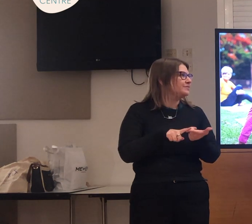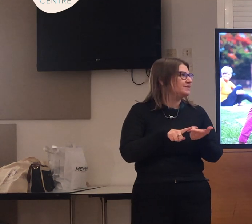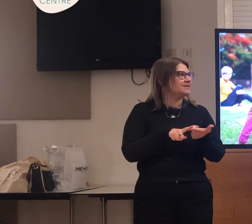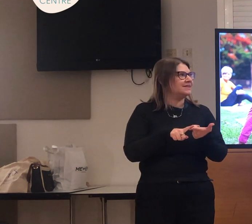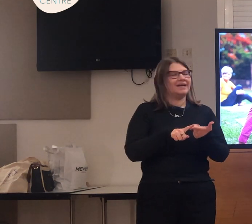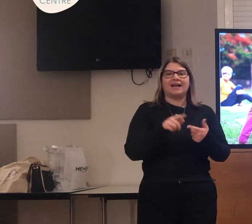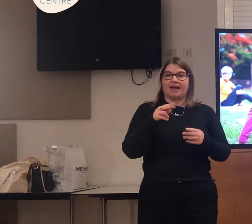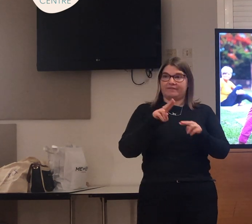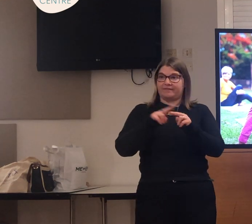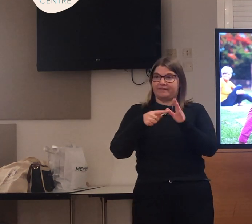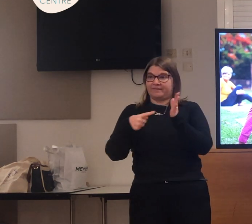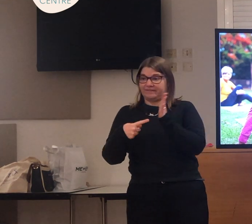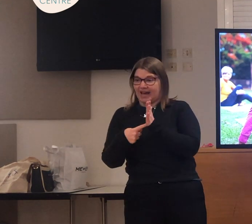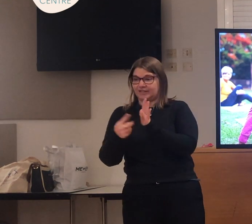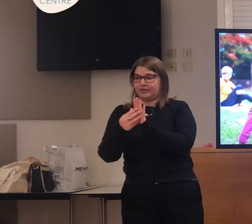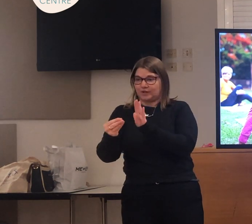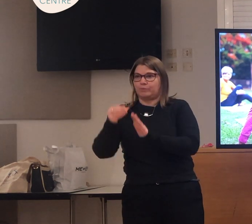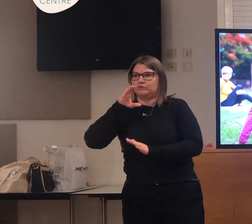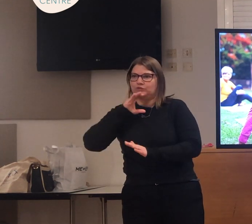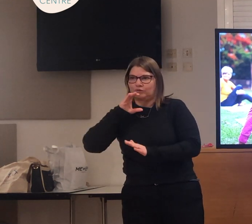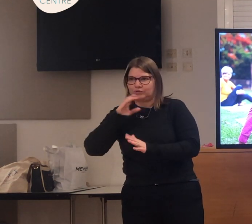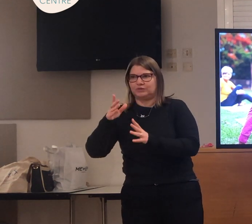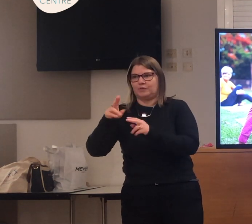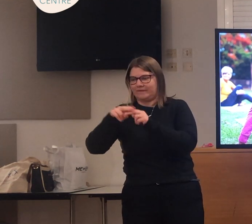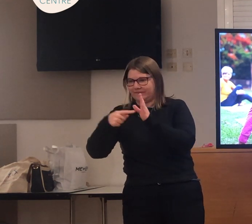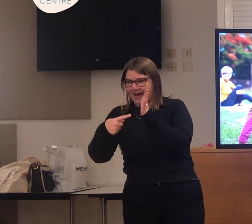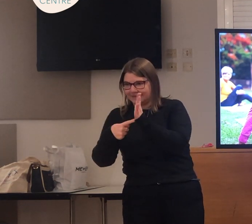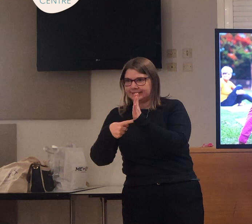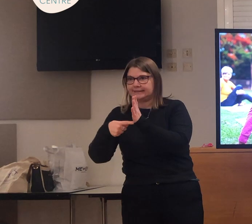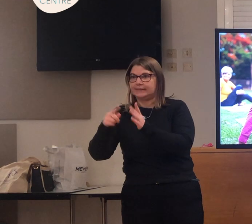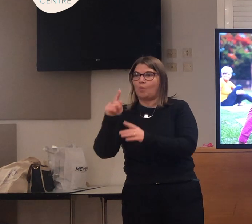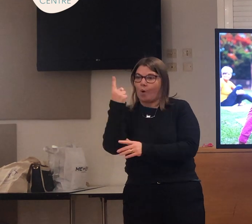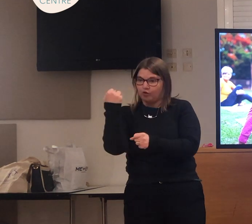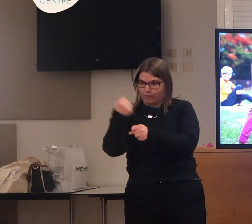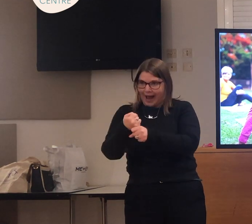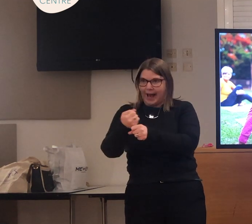Every gram of fat is 9 calories.